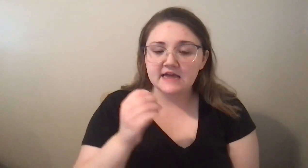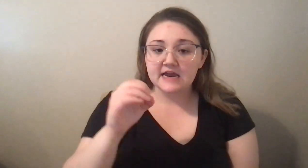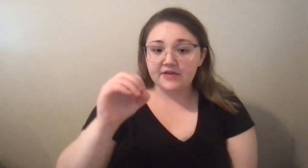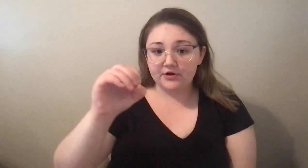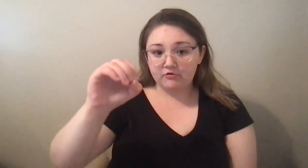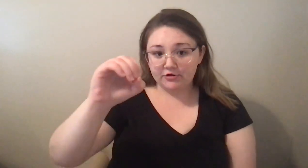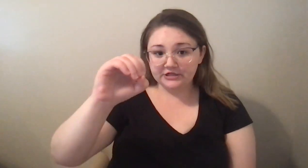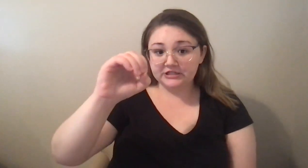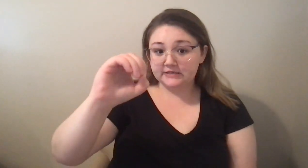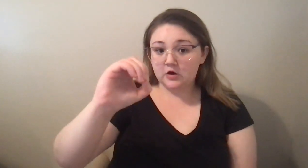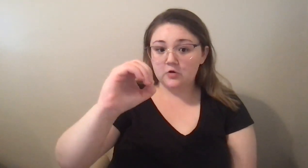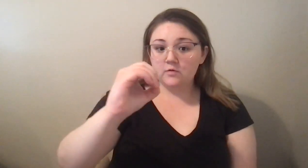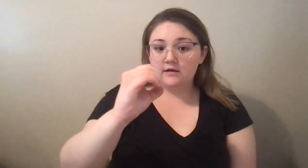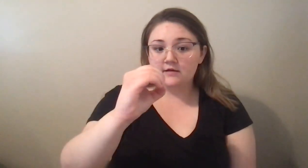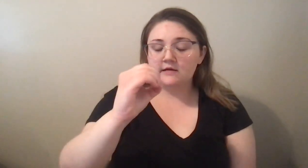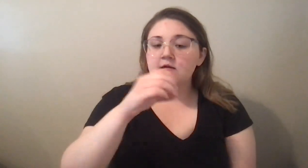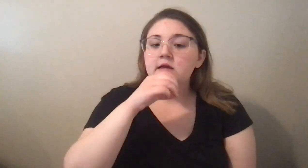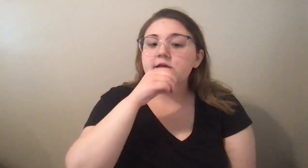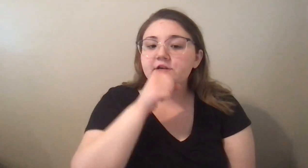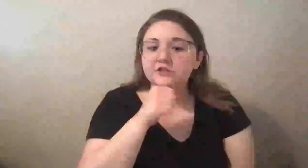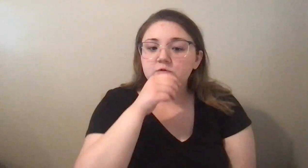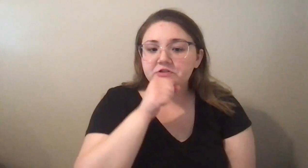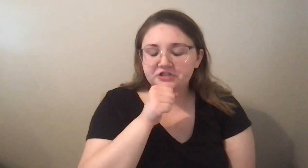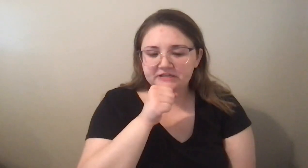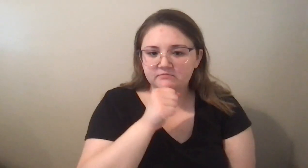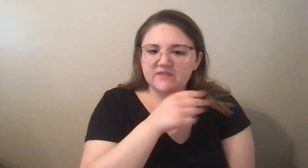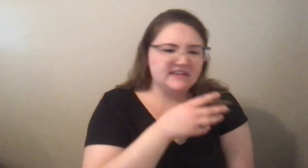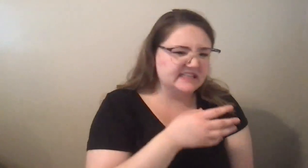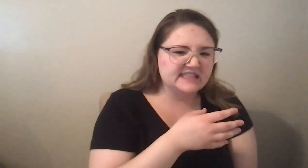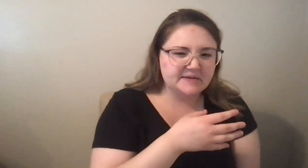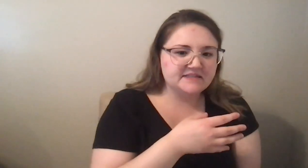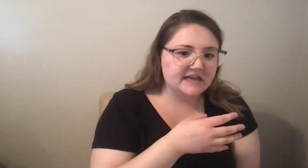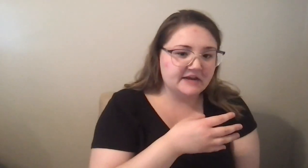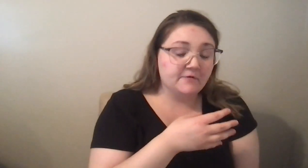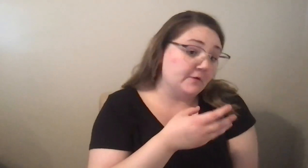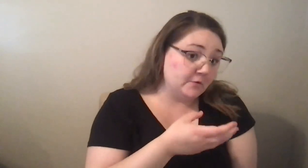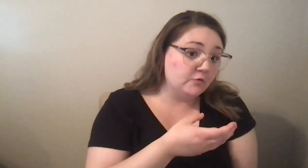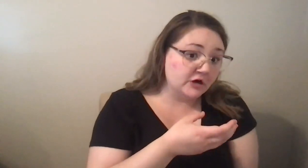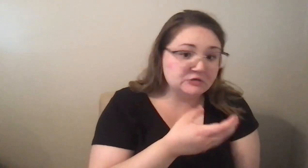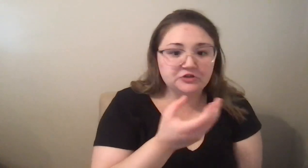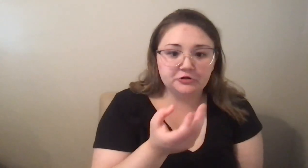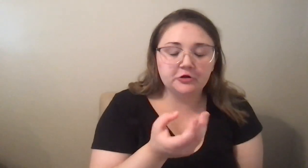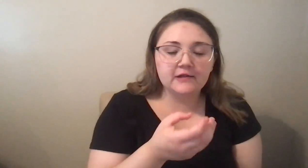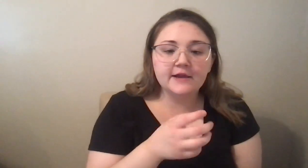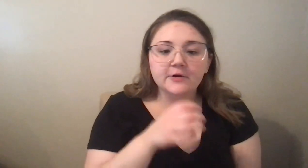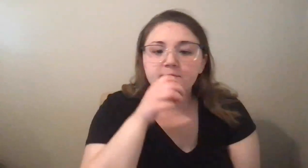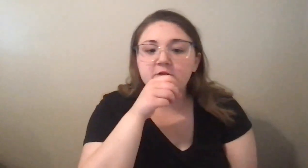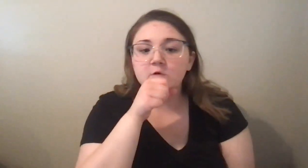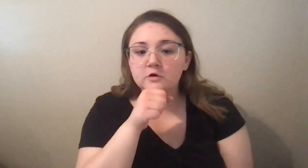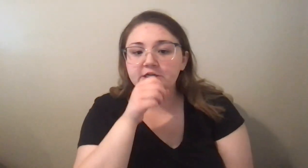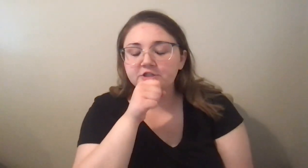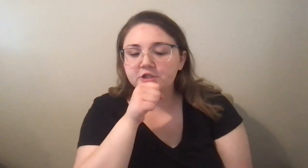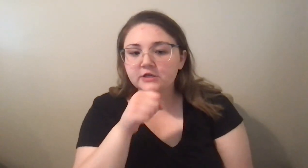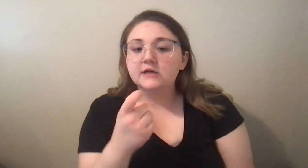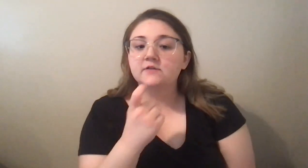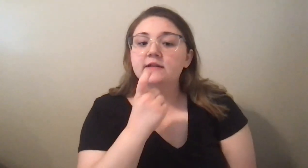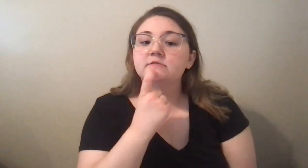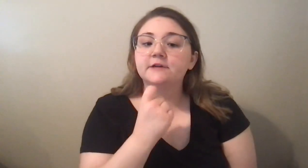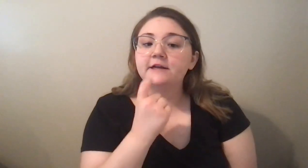pink, and then orange is an O. You just squeeze your chin. And this is the same sign for the food orange, which you'll learn later. So orange. So